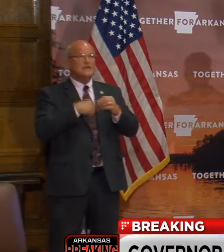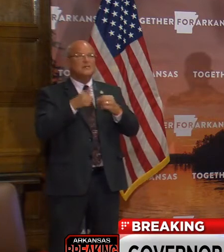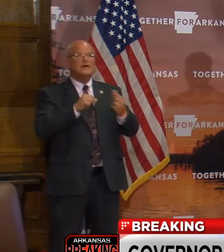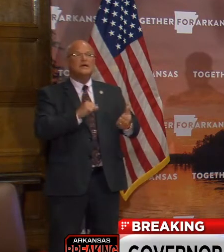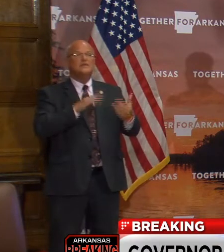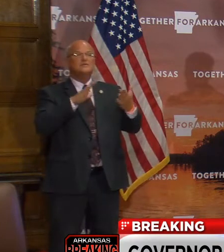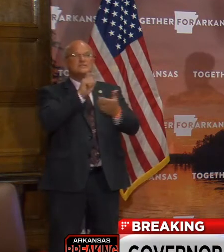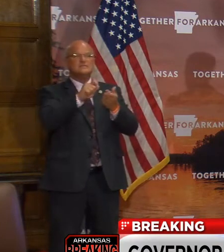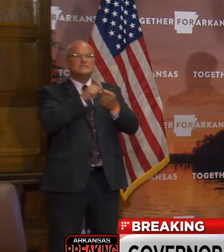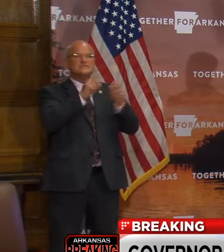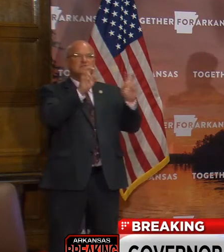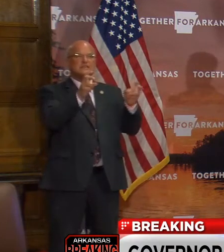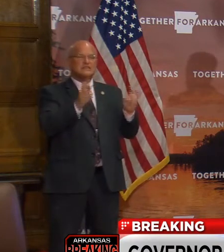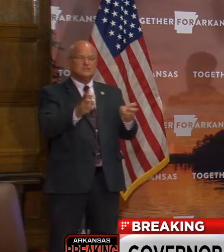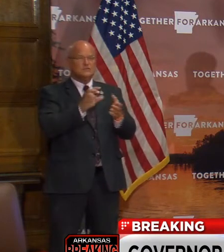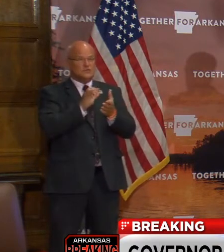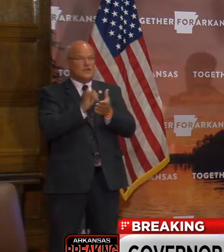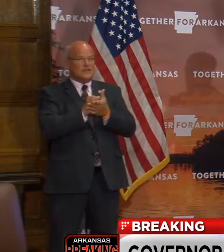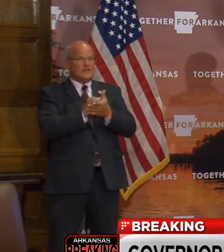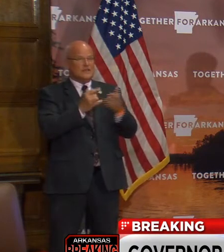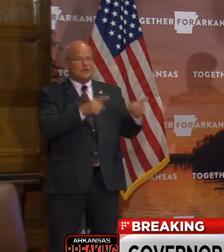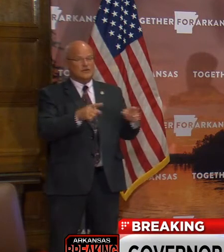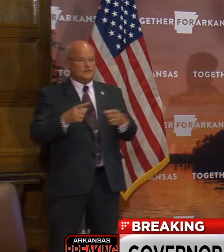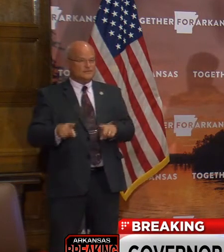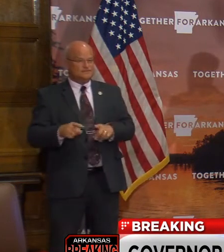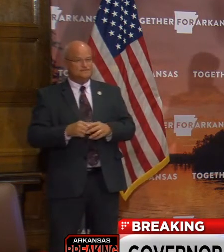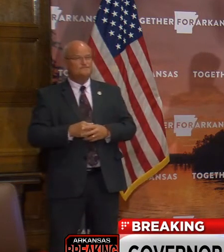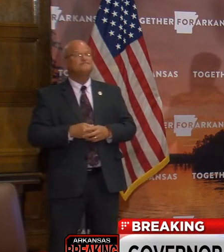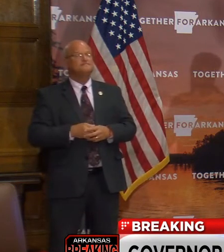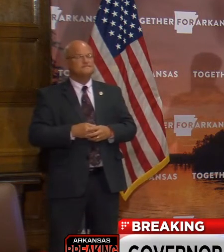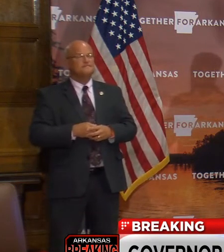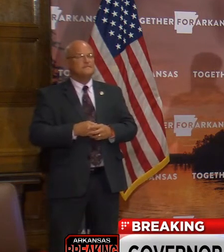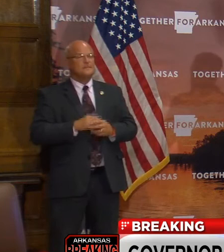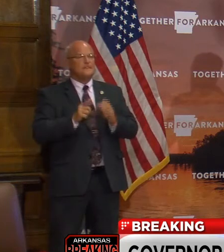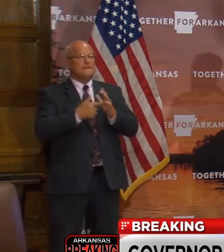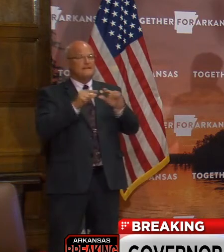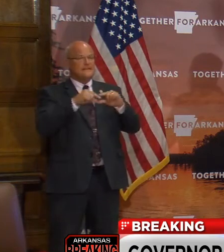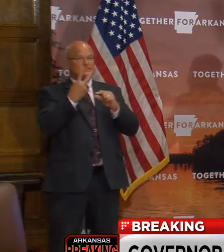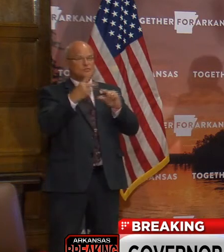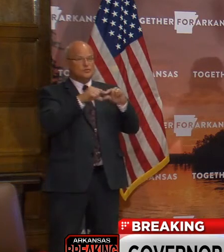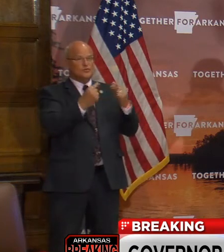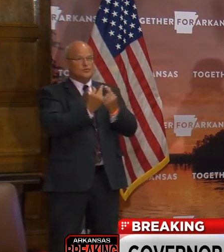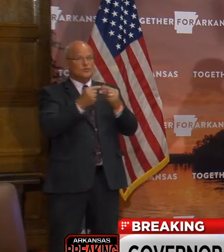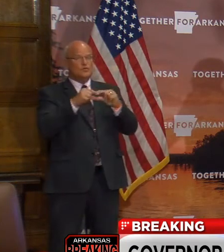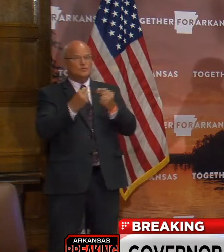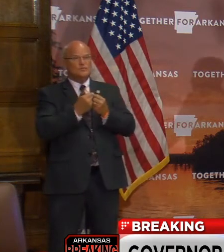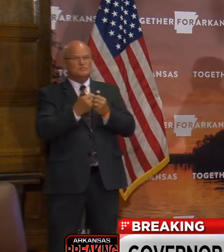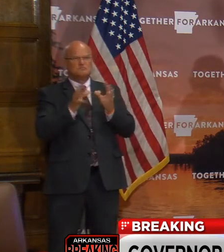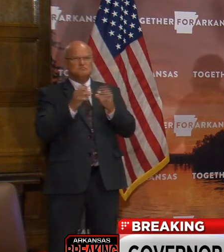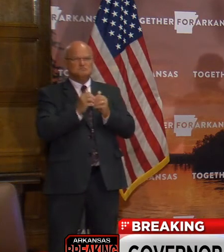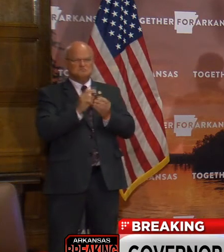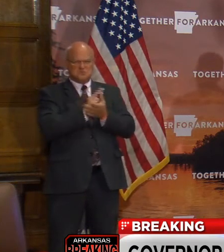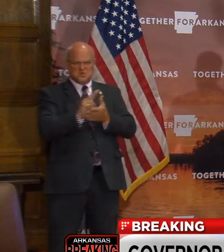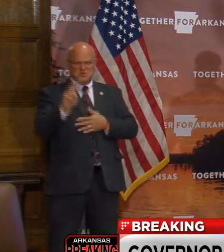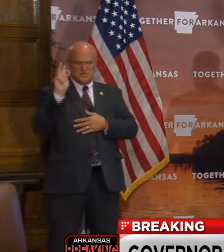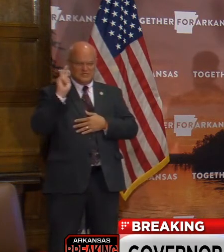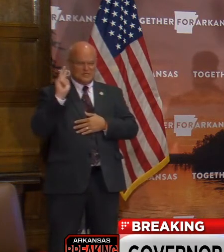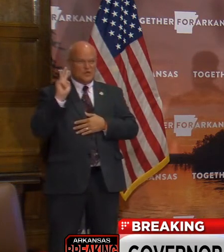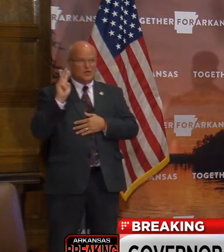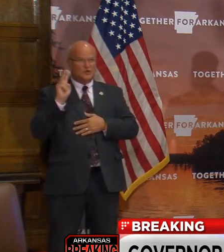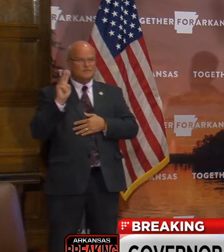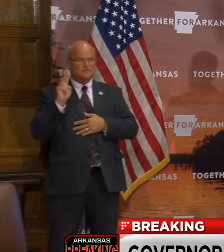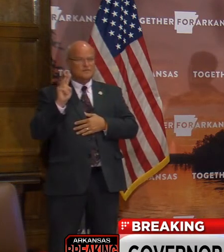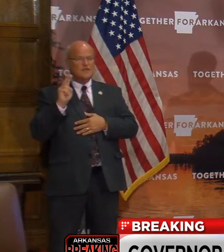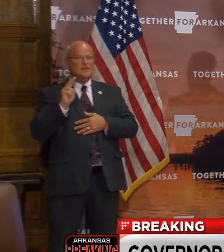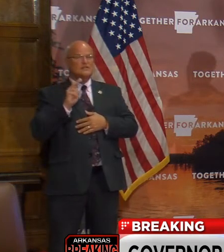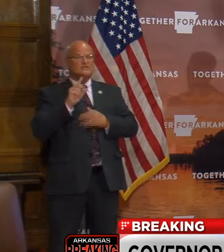addressing specific issues that occur? This group, these two groups were convened about 2 weeks ago. And so the fruit